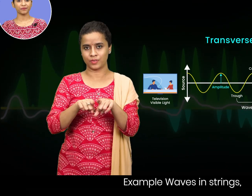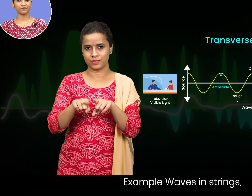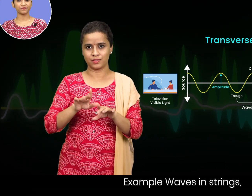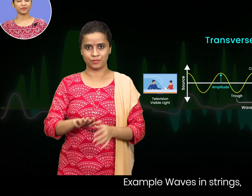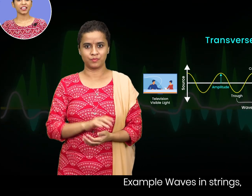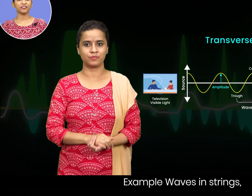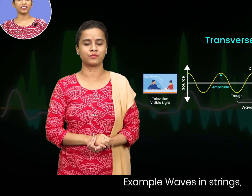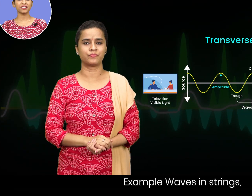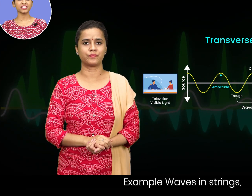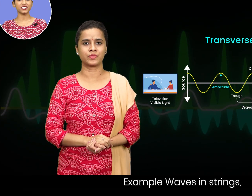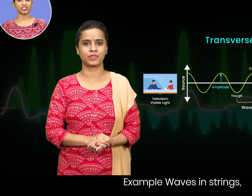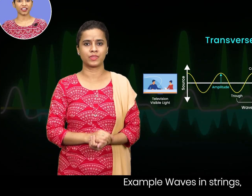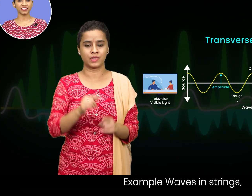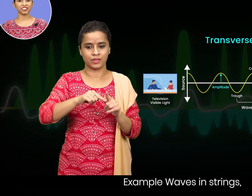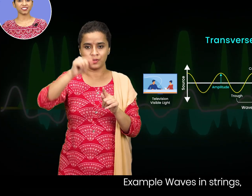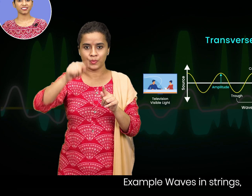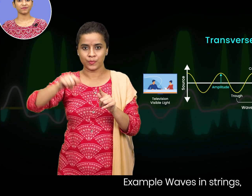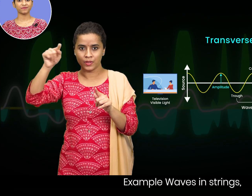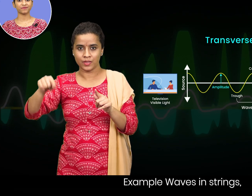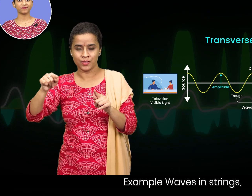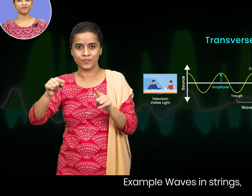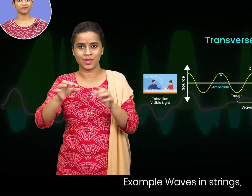Example: waves in strings,